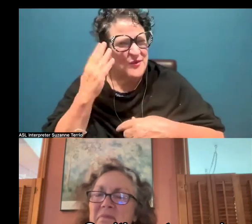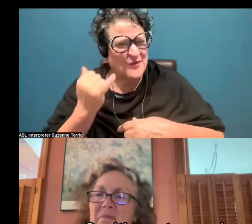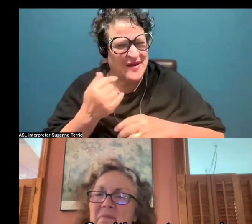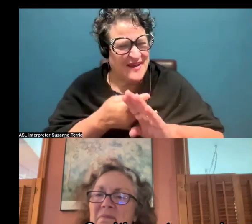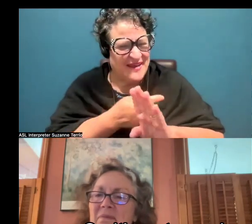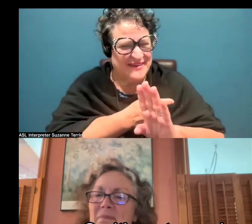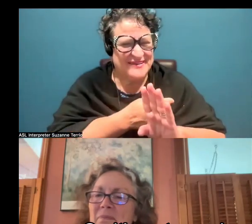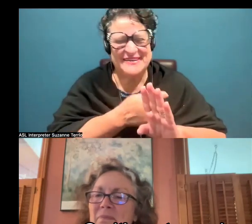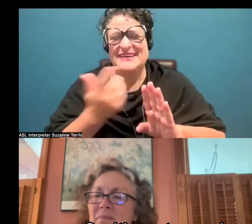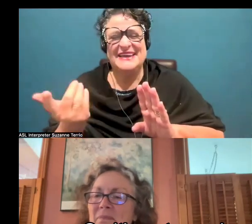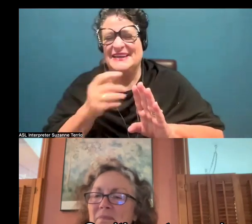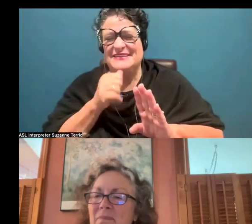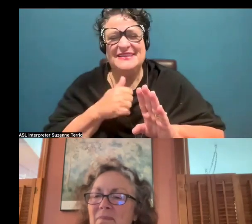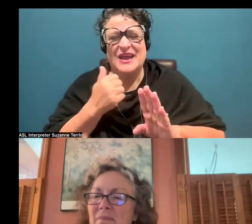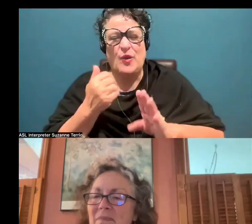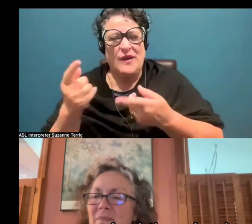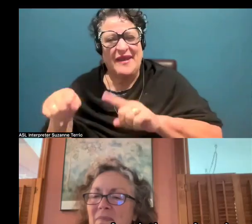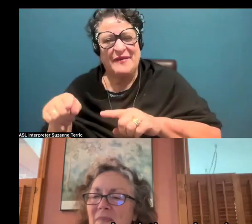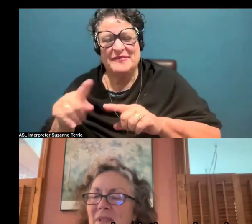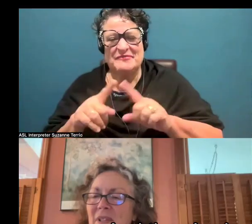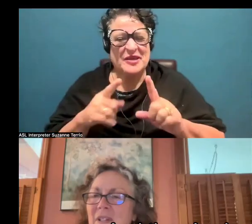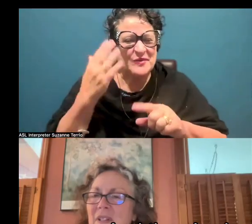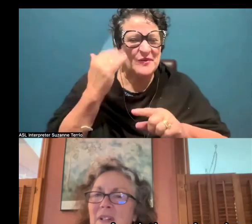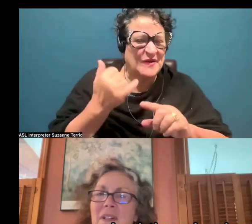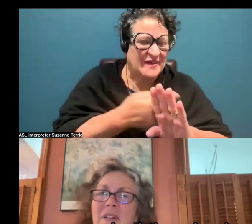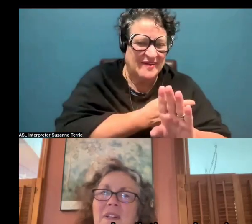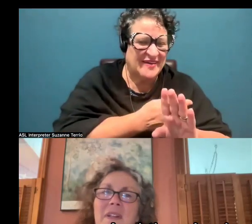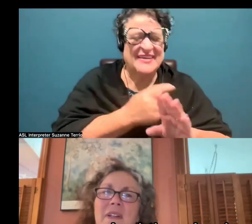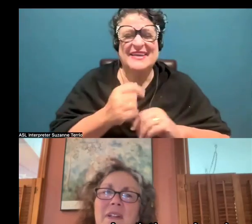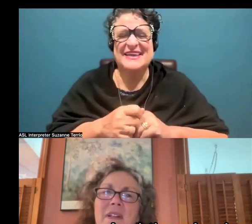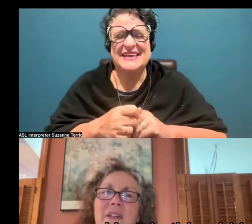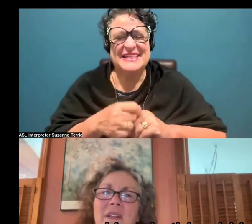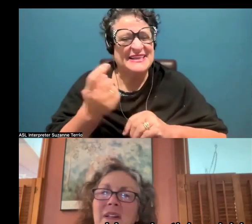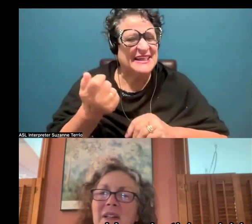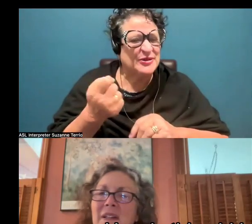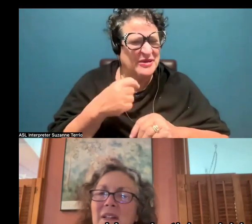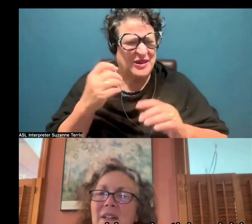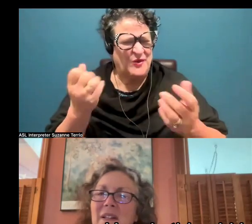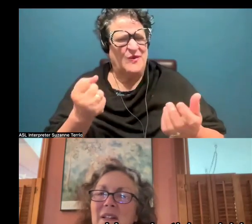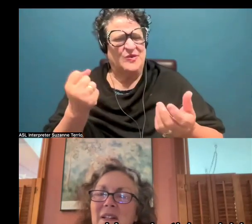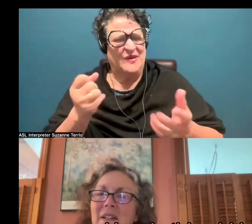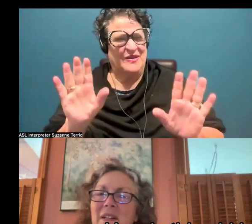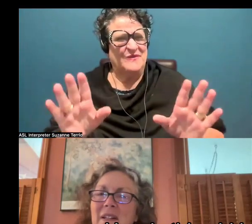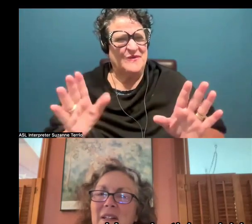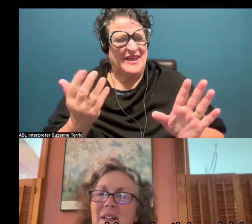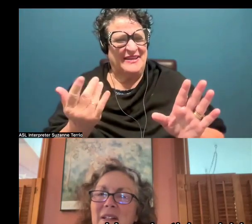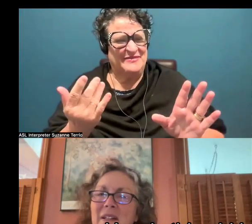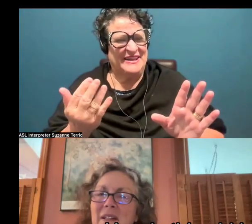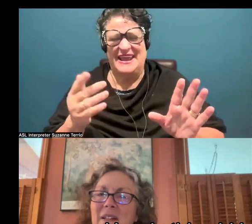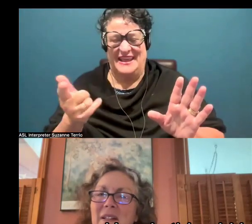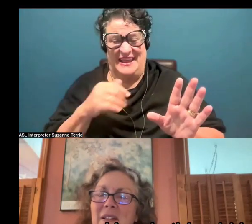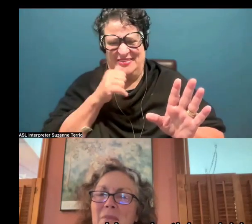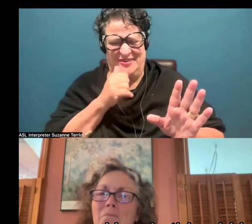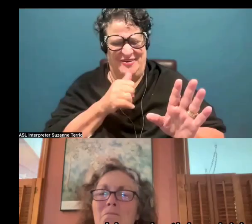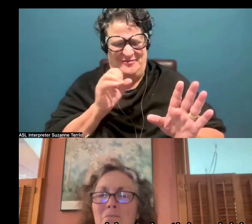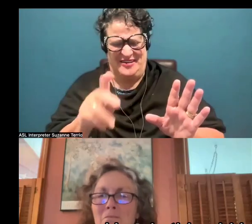not, what happened, it's why it happened, I guess. Yeah. And there's also a little bit of like, well, wait, hold on. How is this girl back